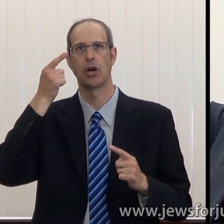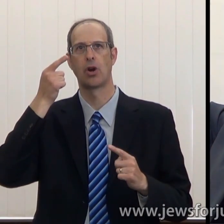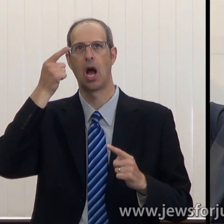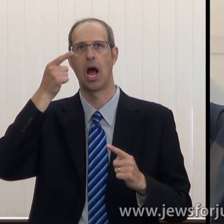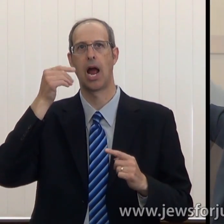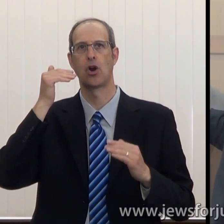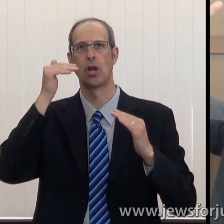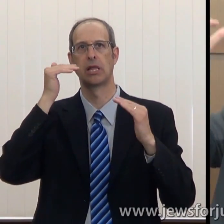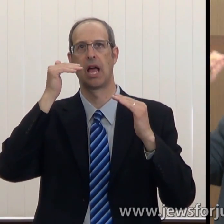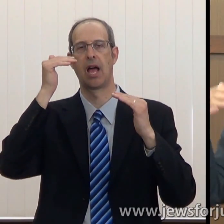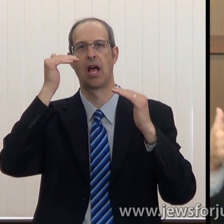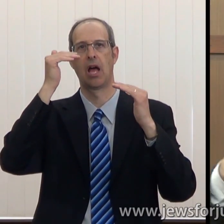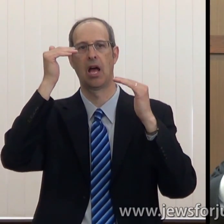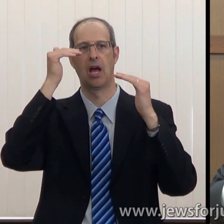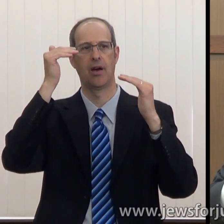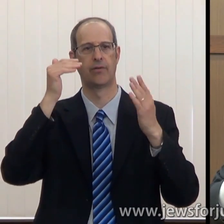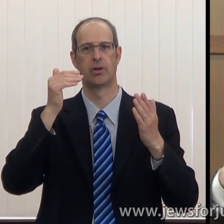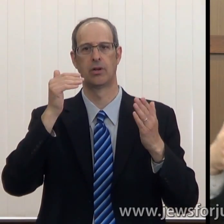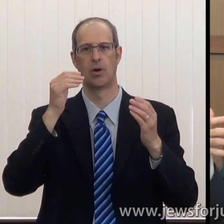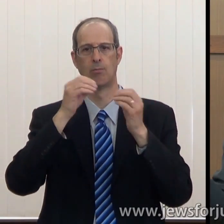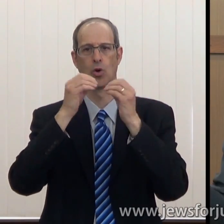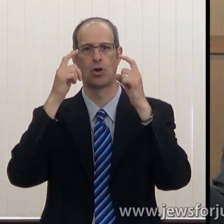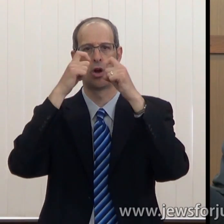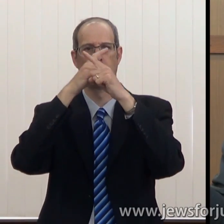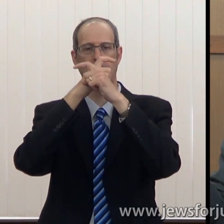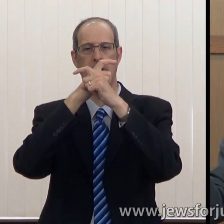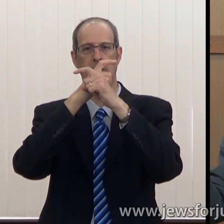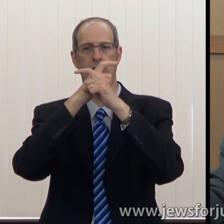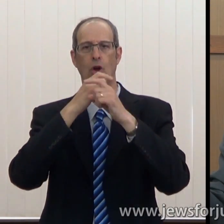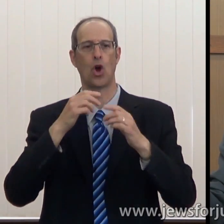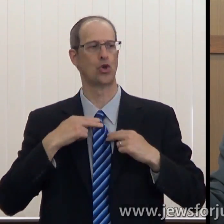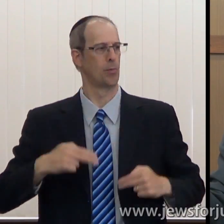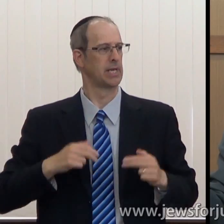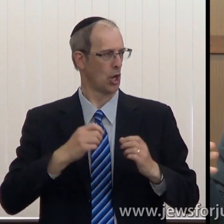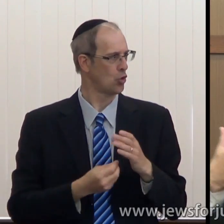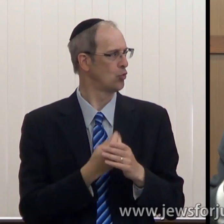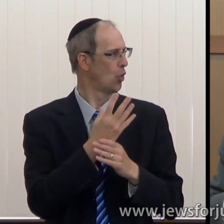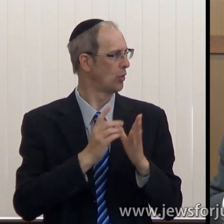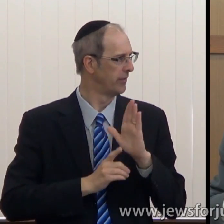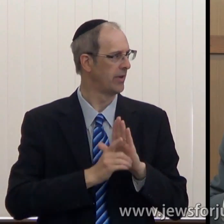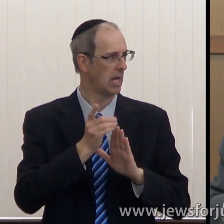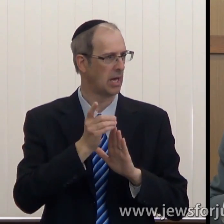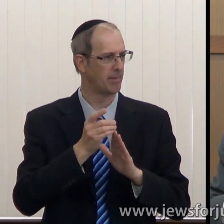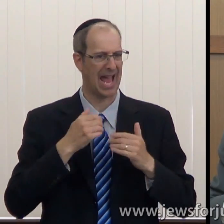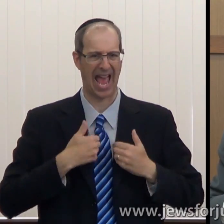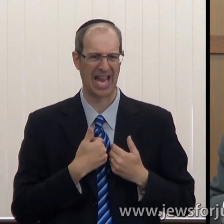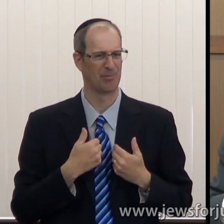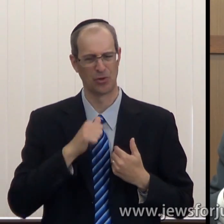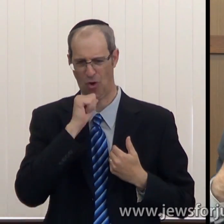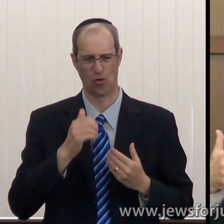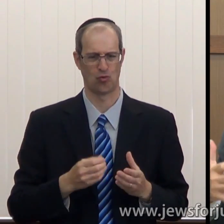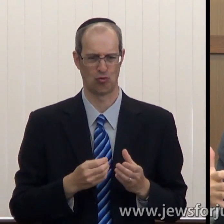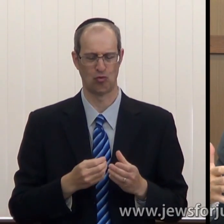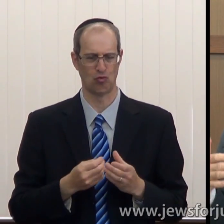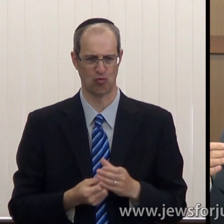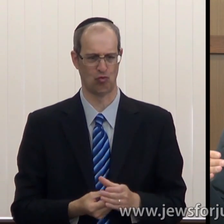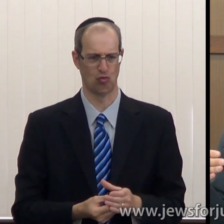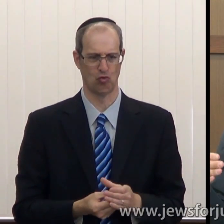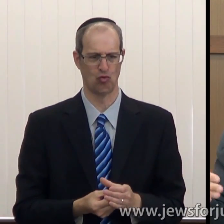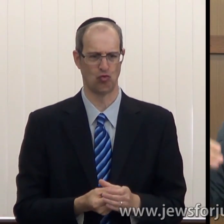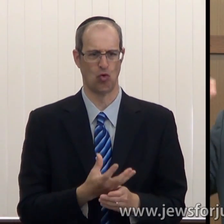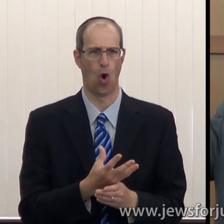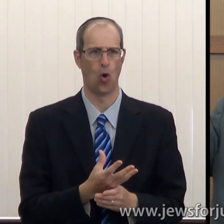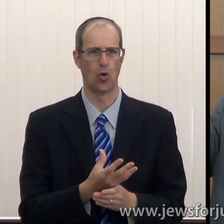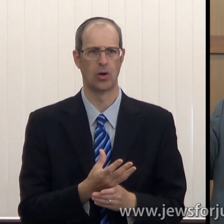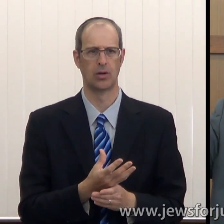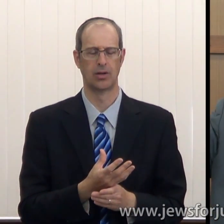higher level. Human beings can grow. We can develop. Animals never really grow. A dog does not